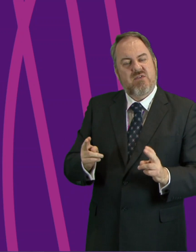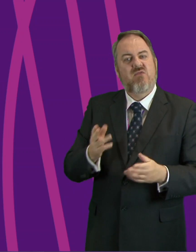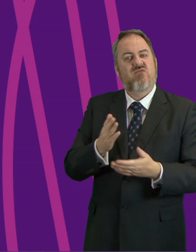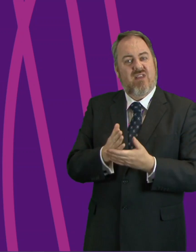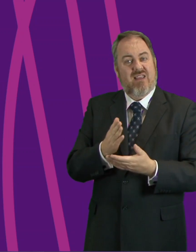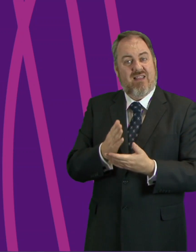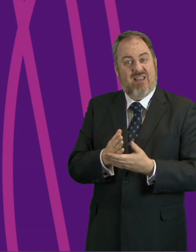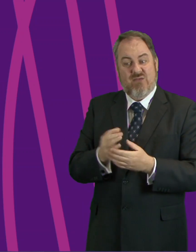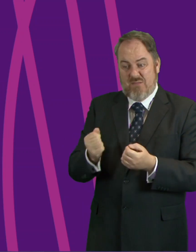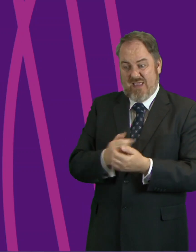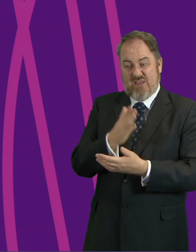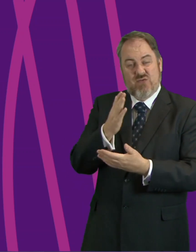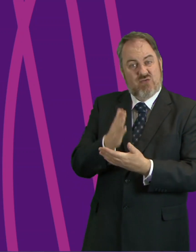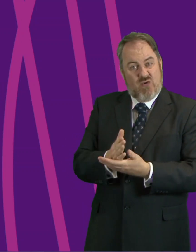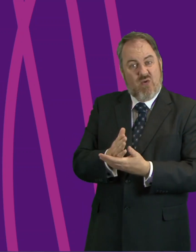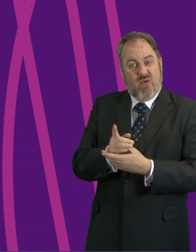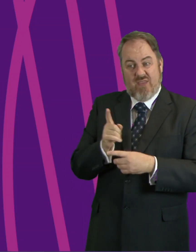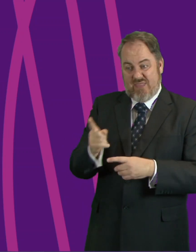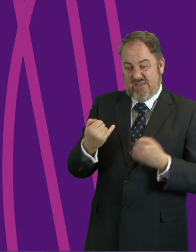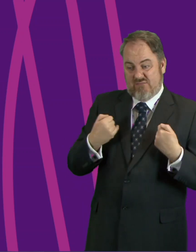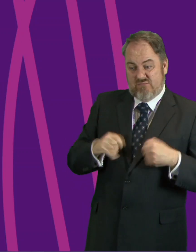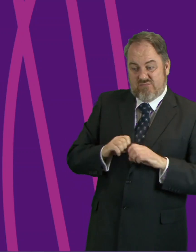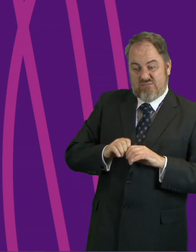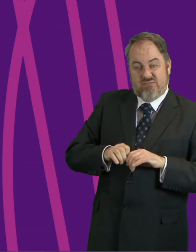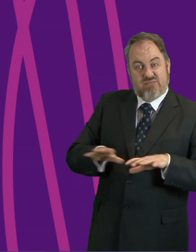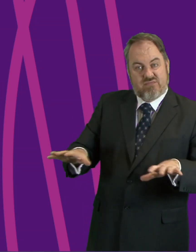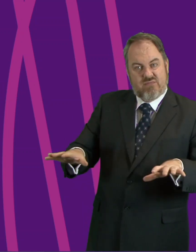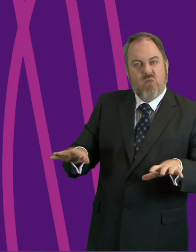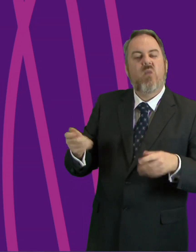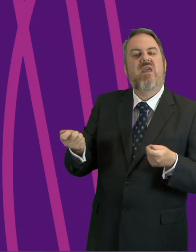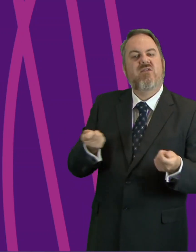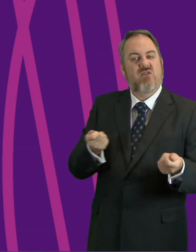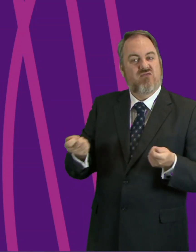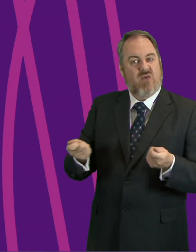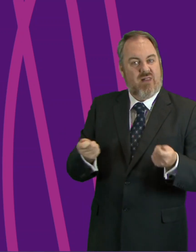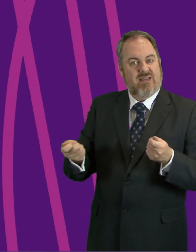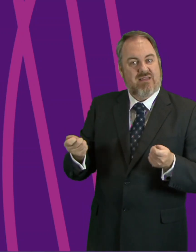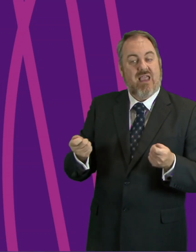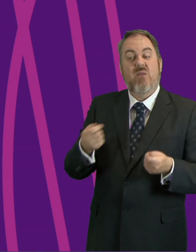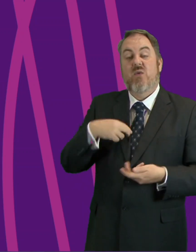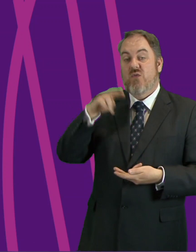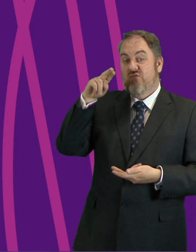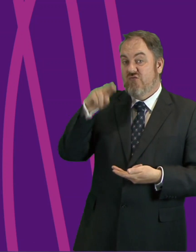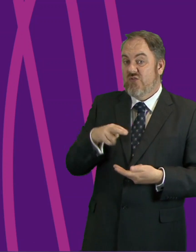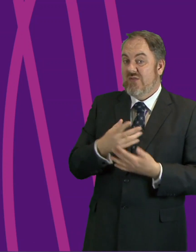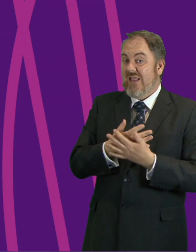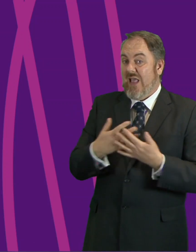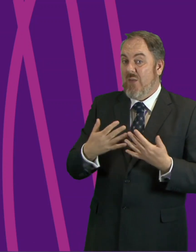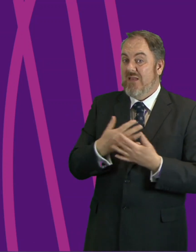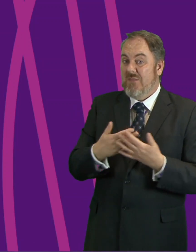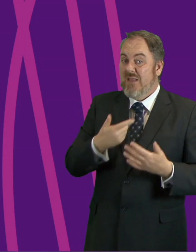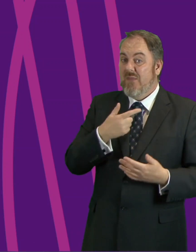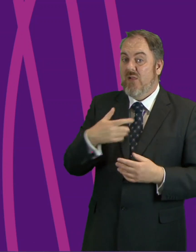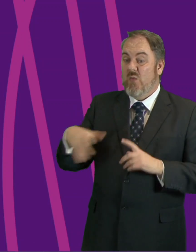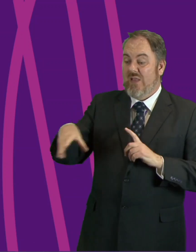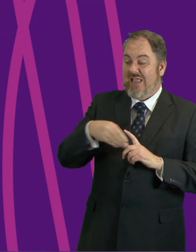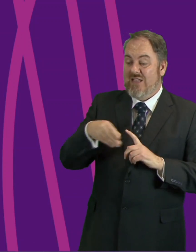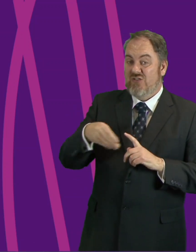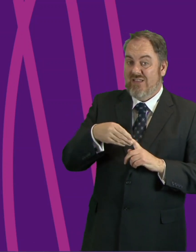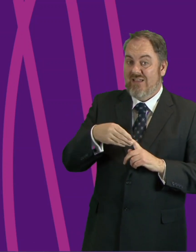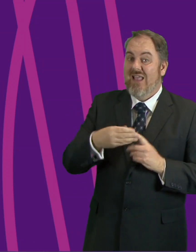this outbreak is controlled and that we continue to see the numbers of people affected, and in particular the numbers of people losing their lives,